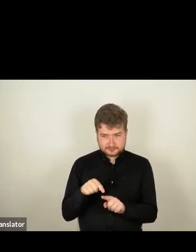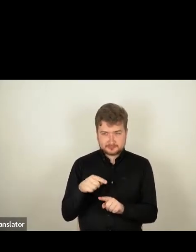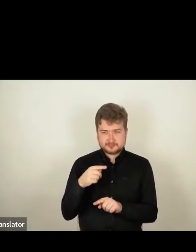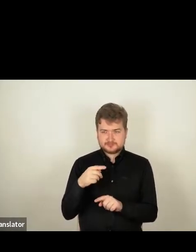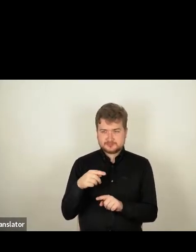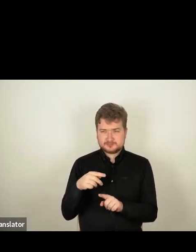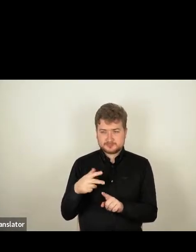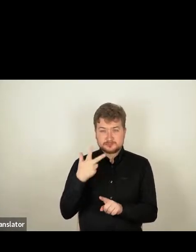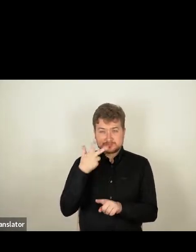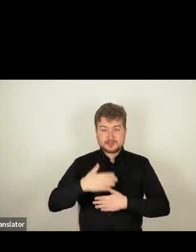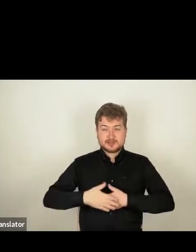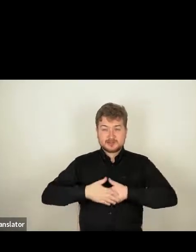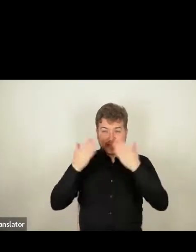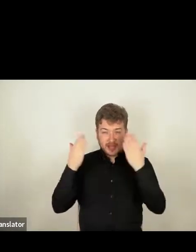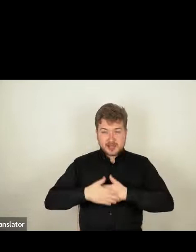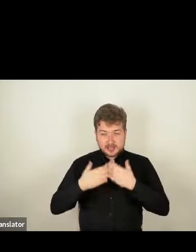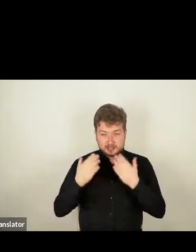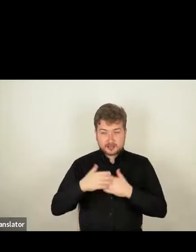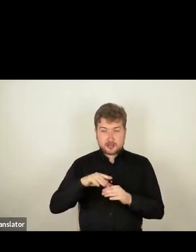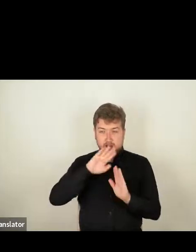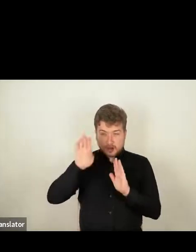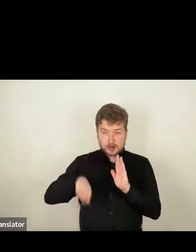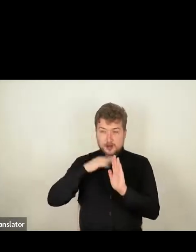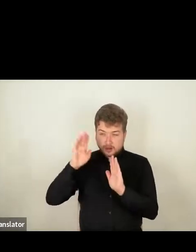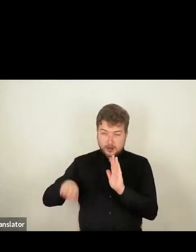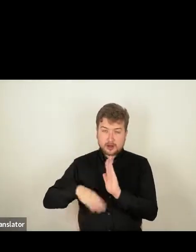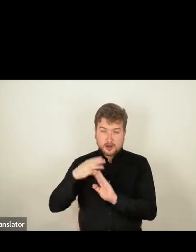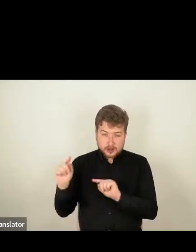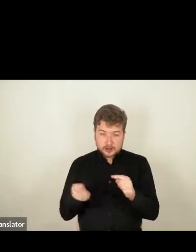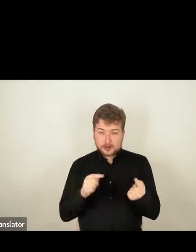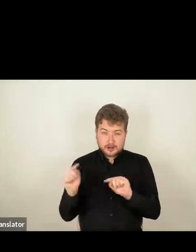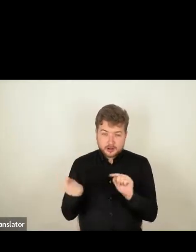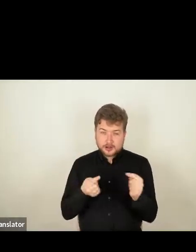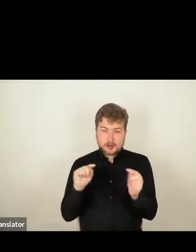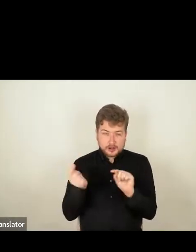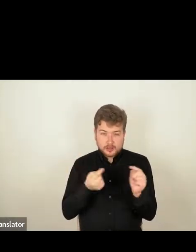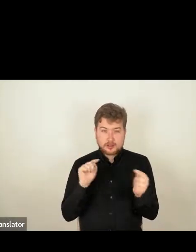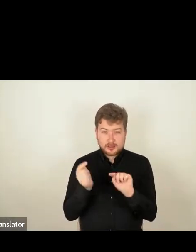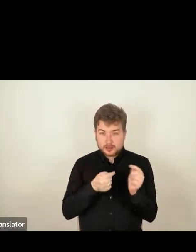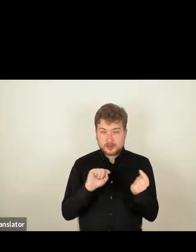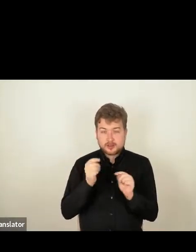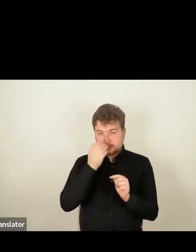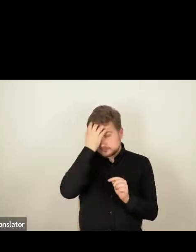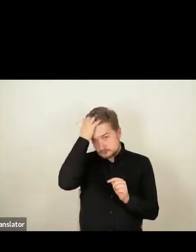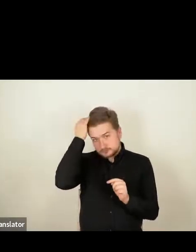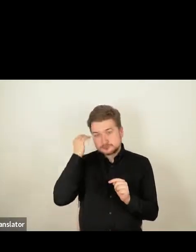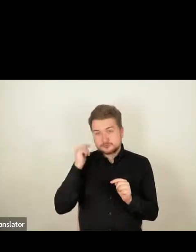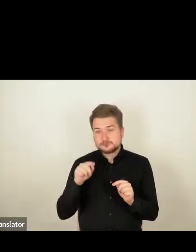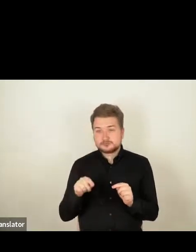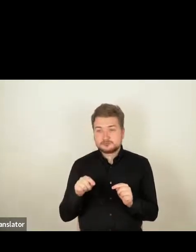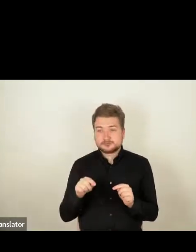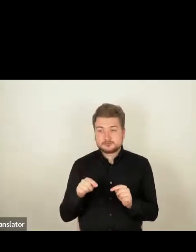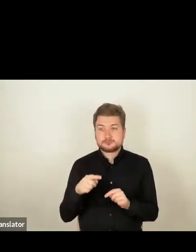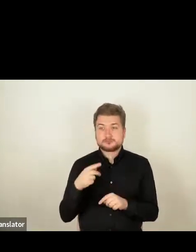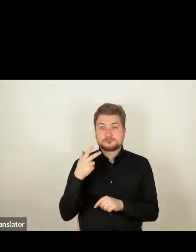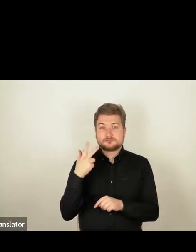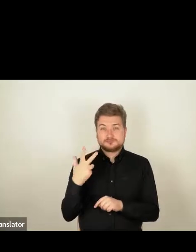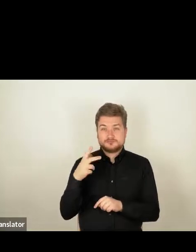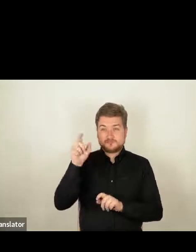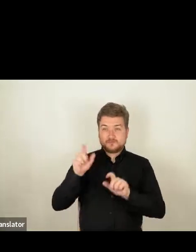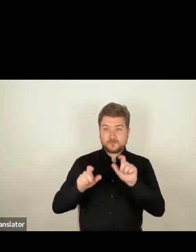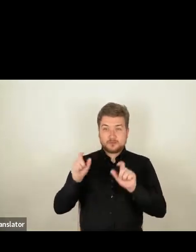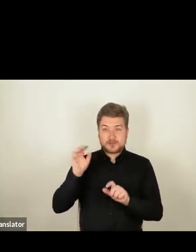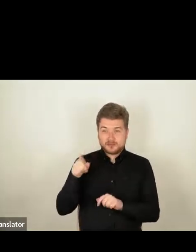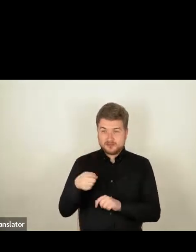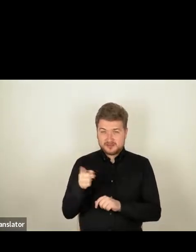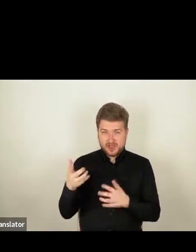nights. And that was when three women MPs who had just had babies didn't